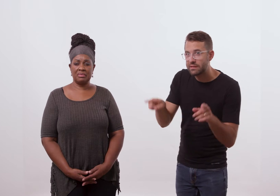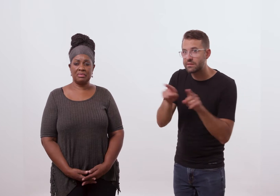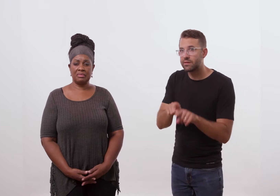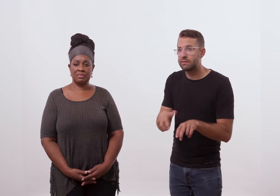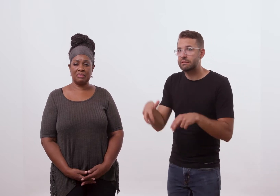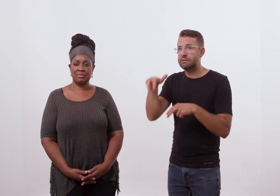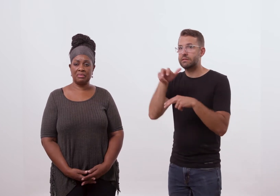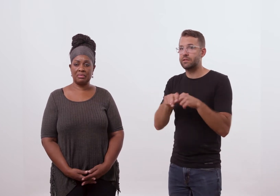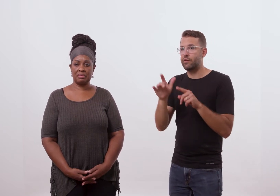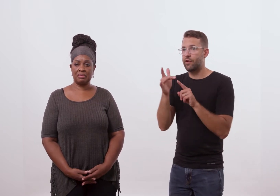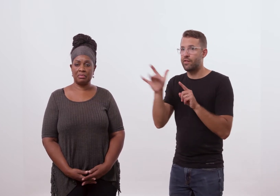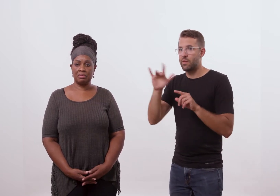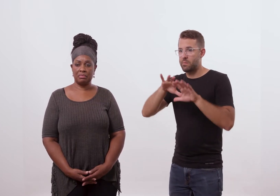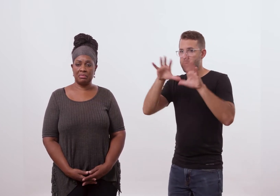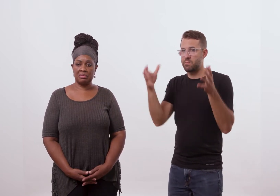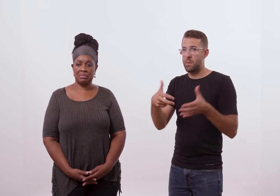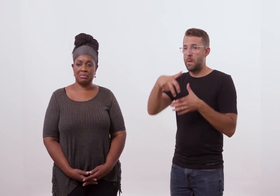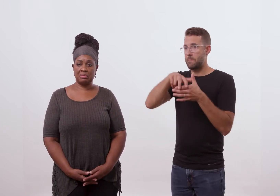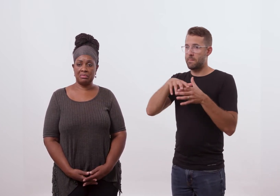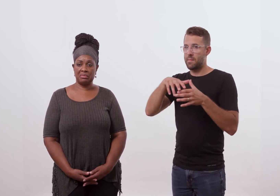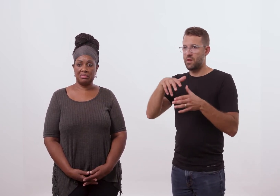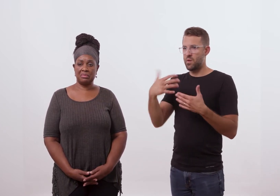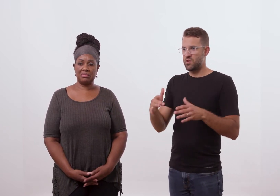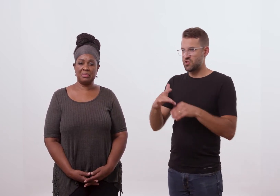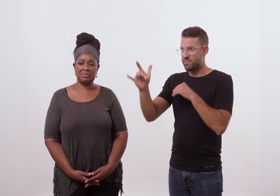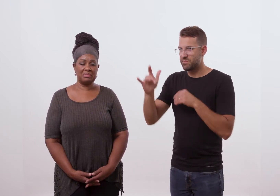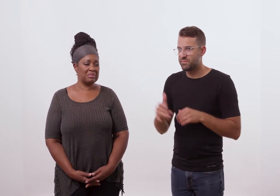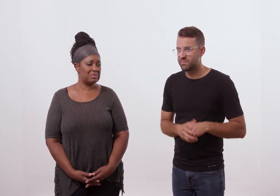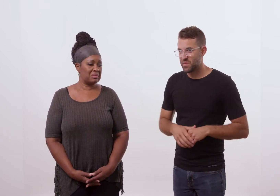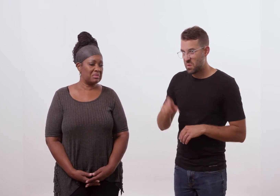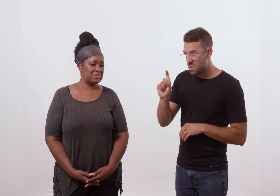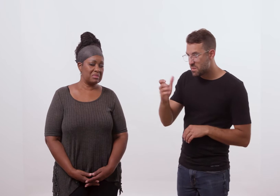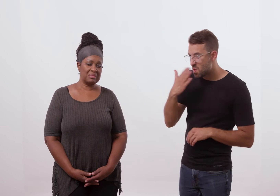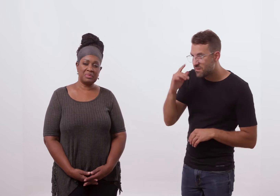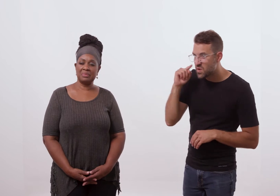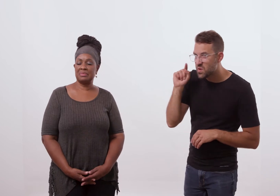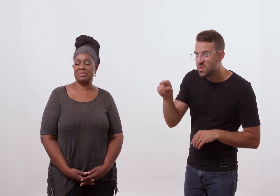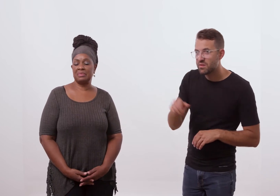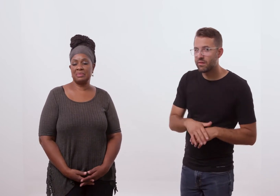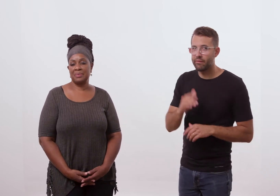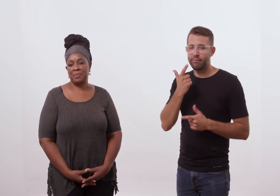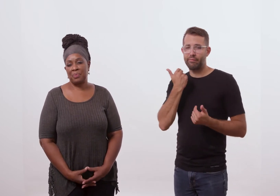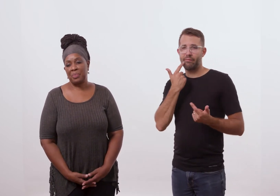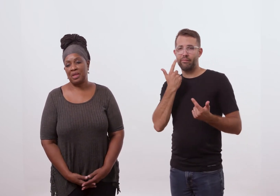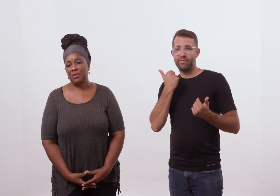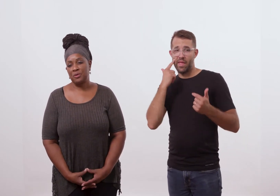up your nose. And it's supposed to be good for you? I hope I never go through